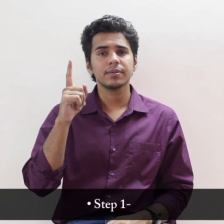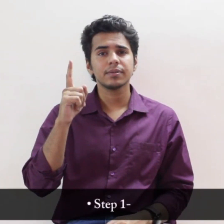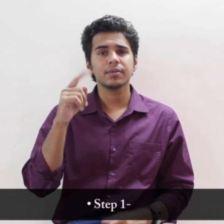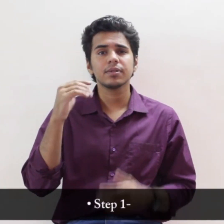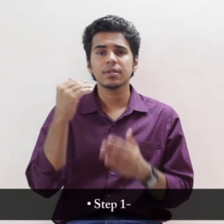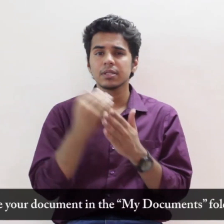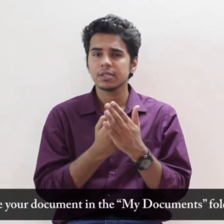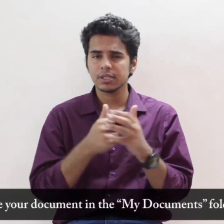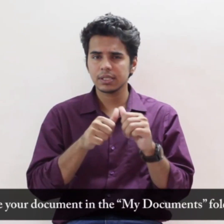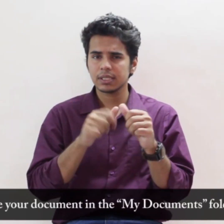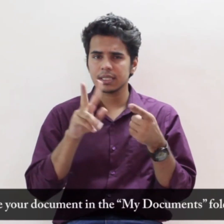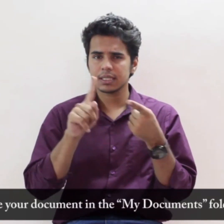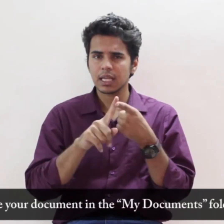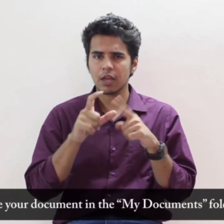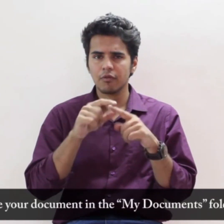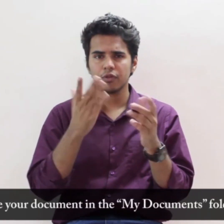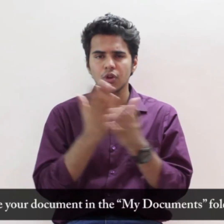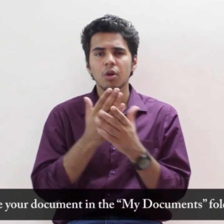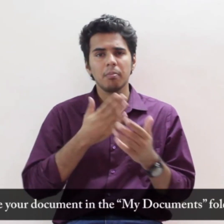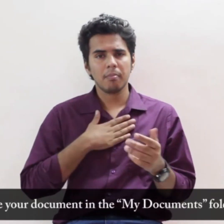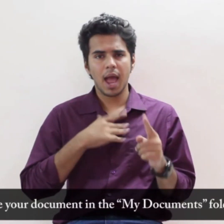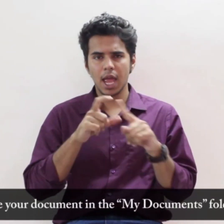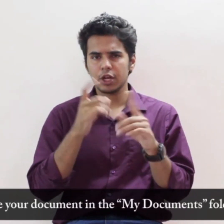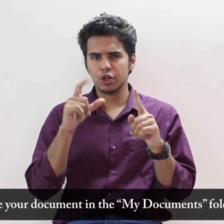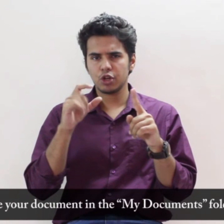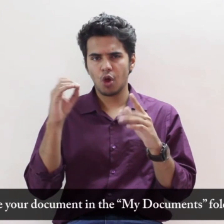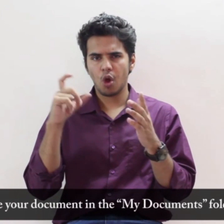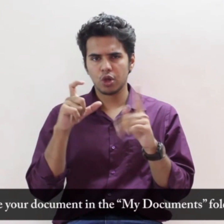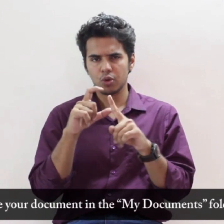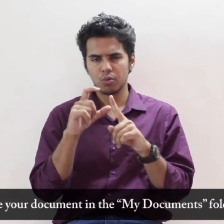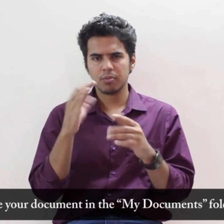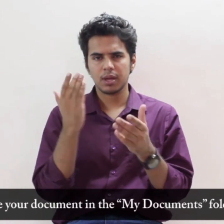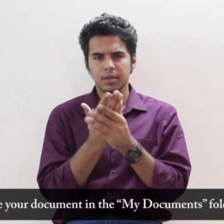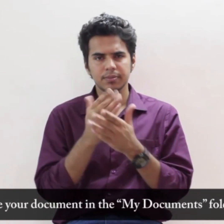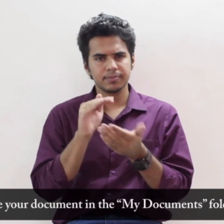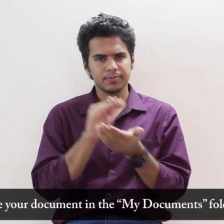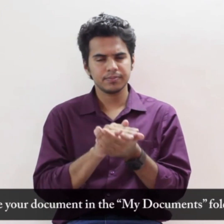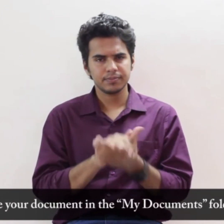Step 1. Save your document in the My Documents folder.